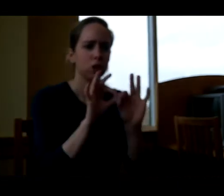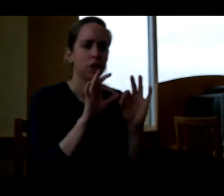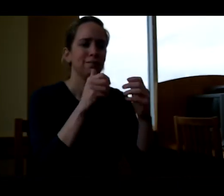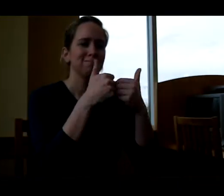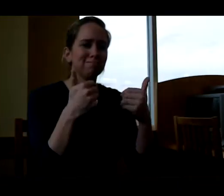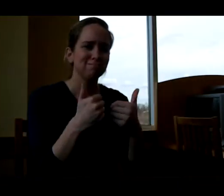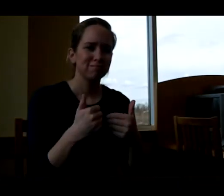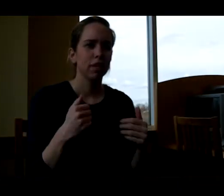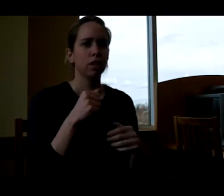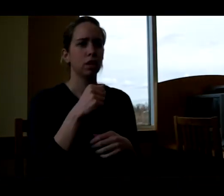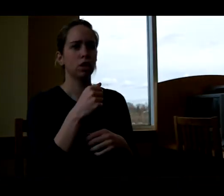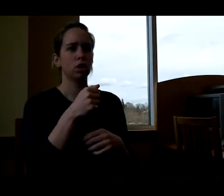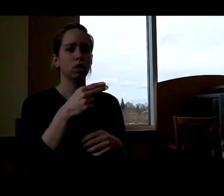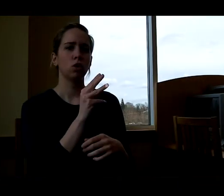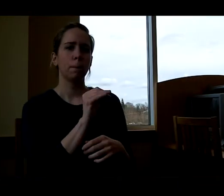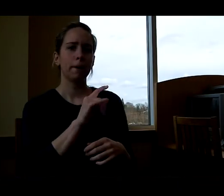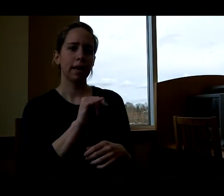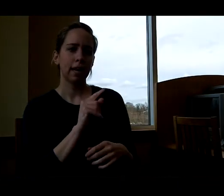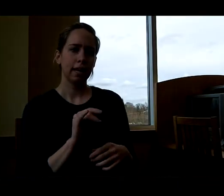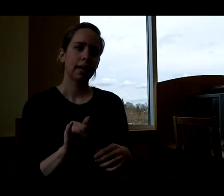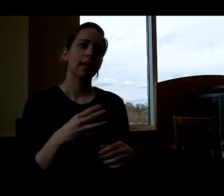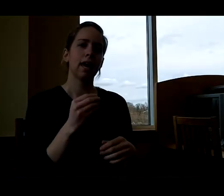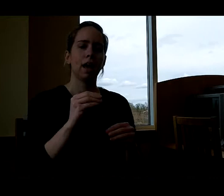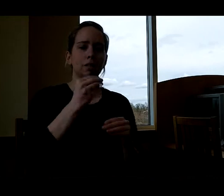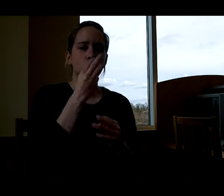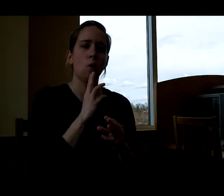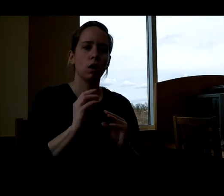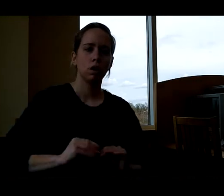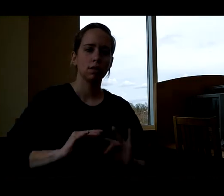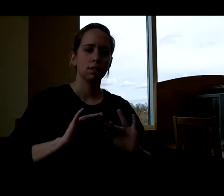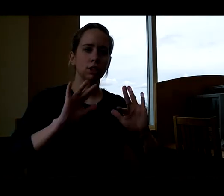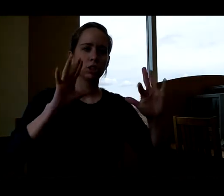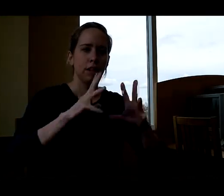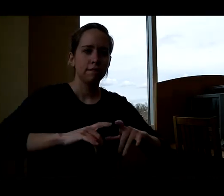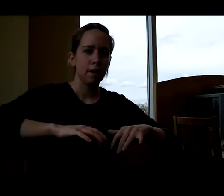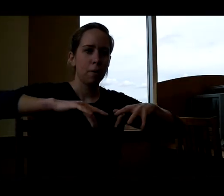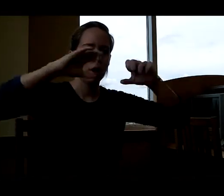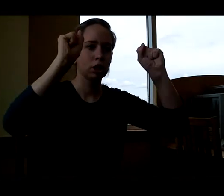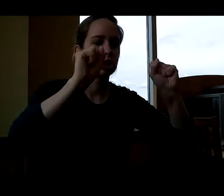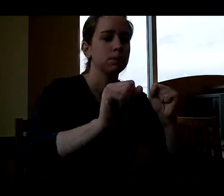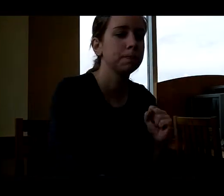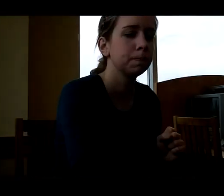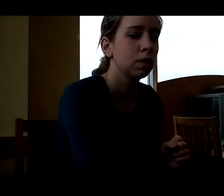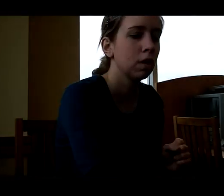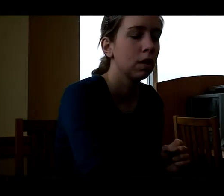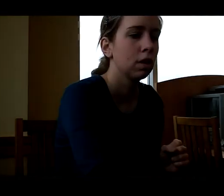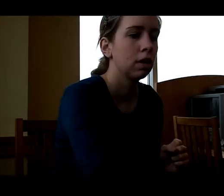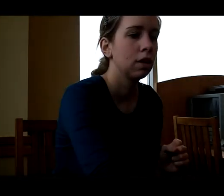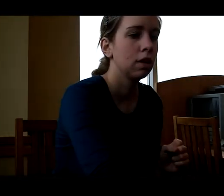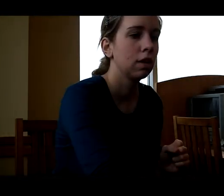over humidity, concentration, evaporation. What we're going to do today is just look at those. The first thing we do is in